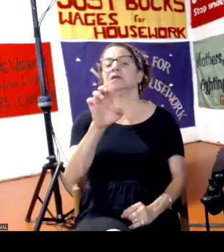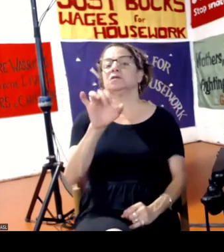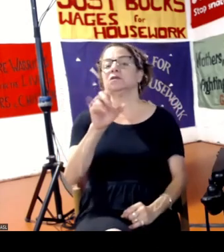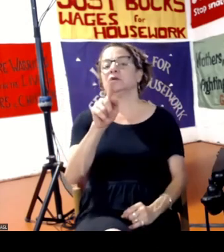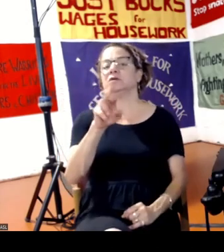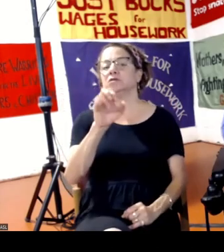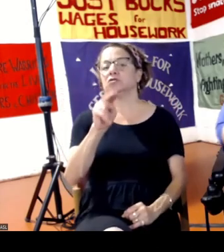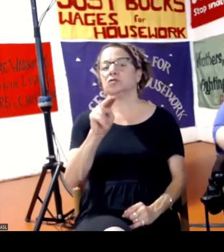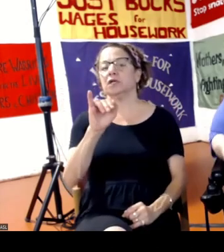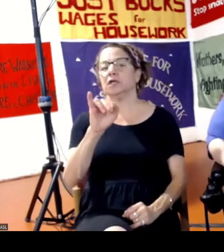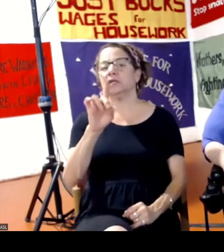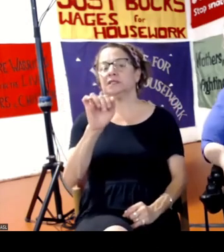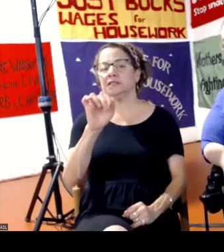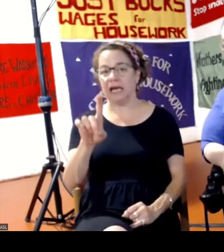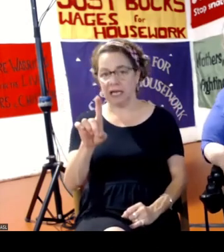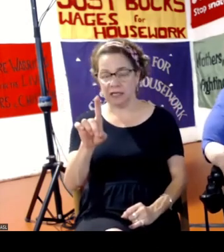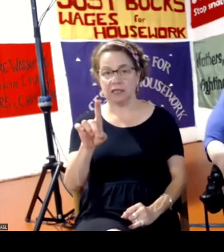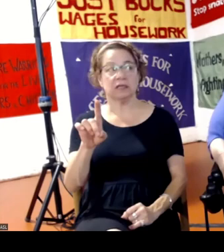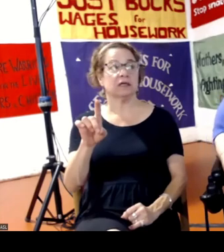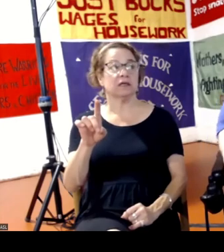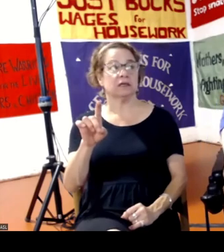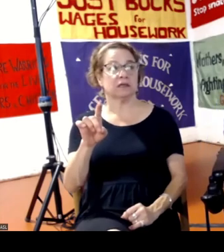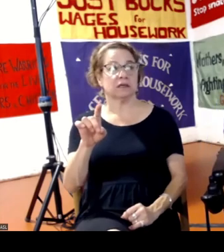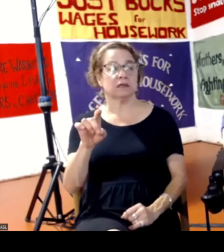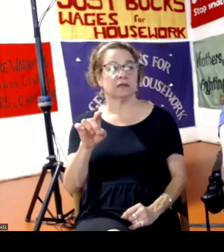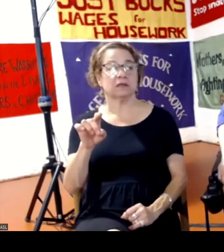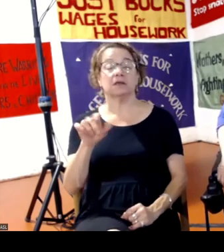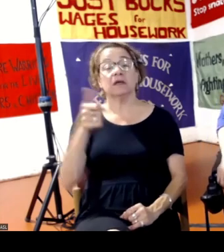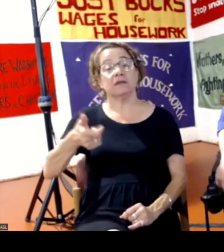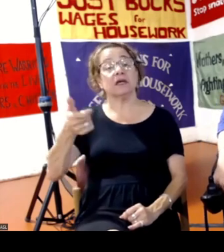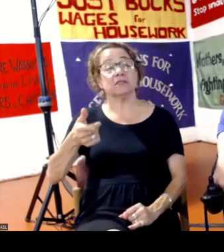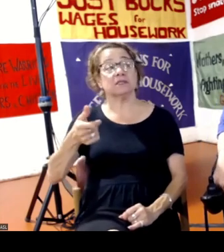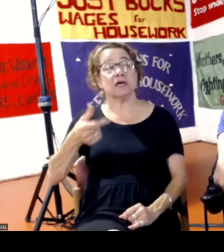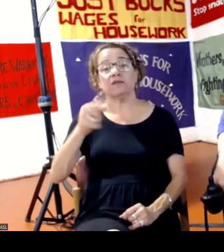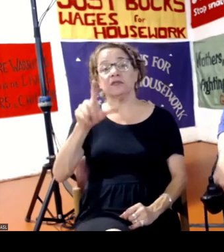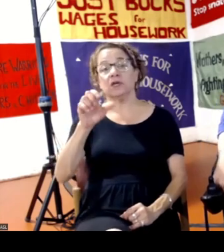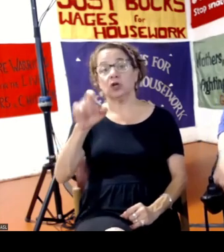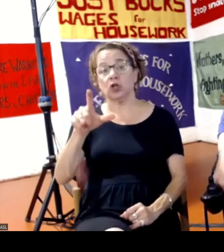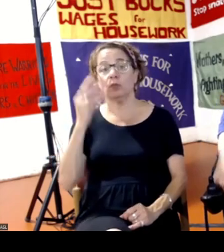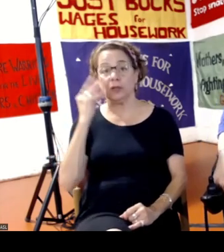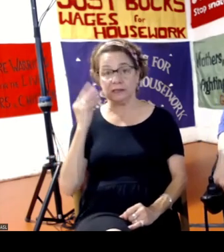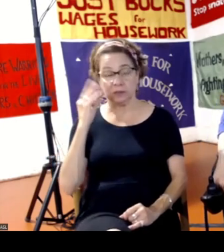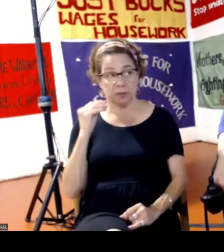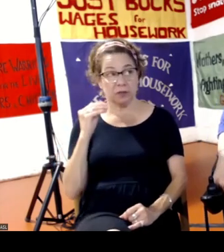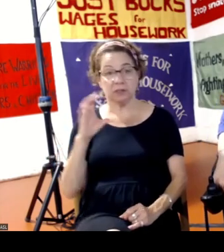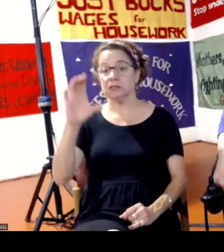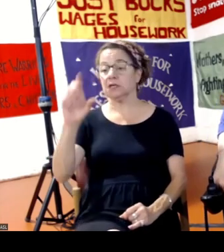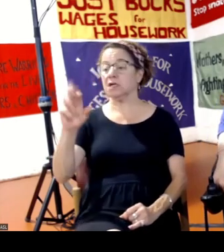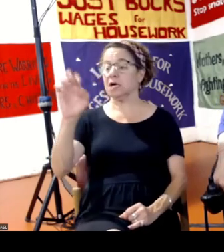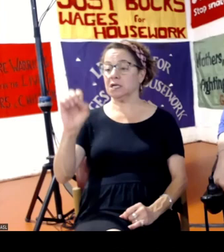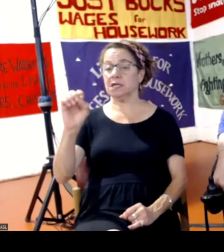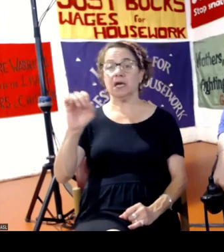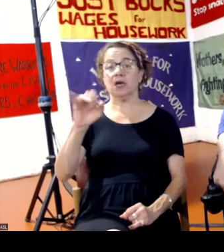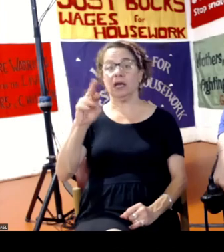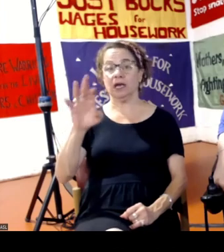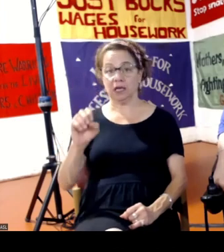to, you know, which is a global South experience. So if you're talking about a care income, it has to make sense